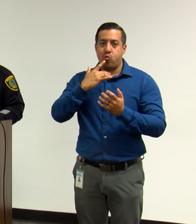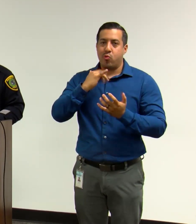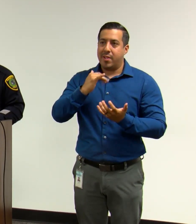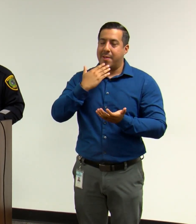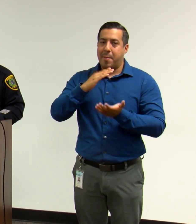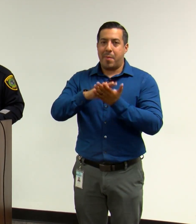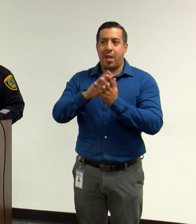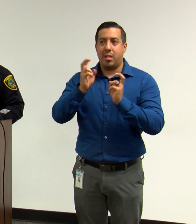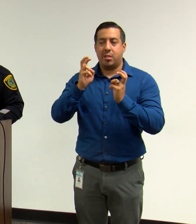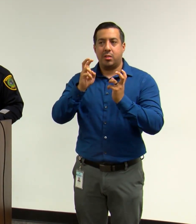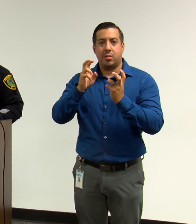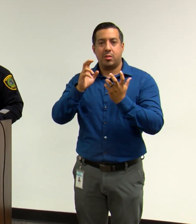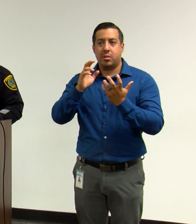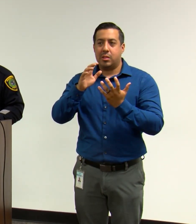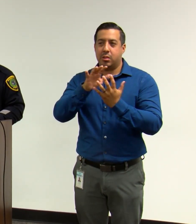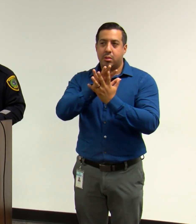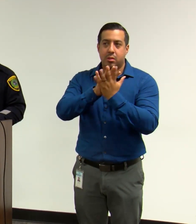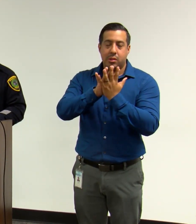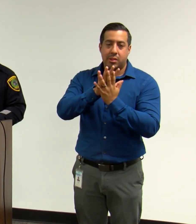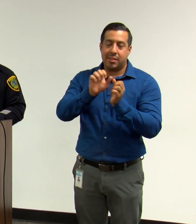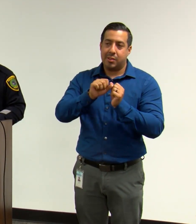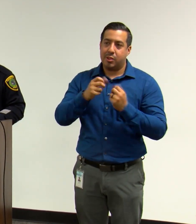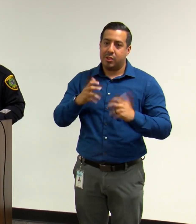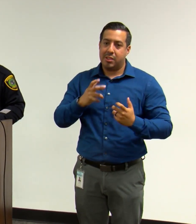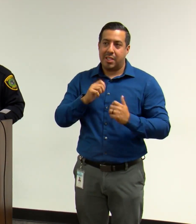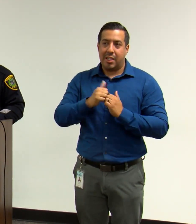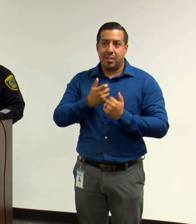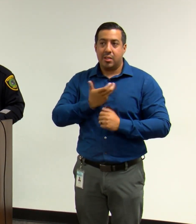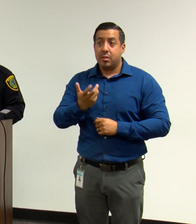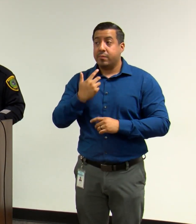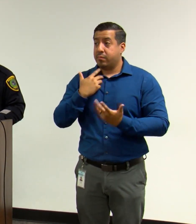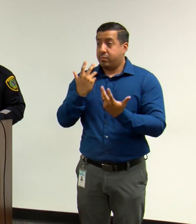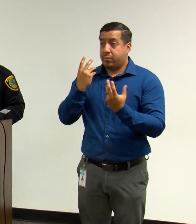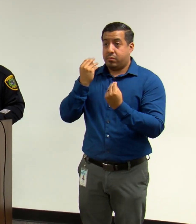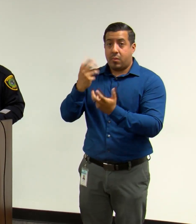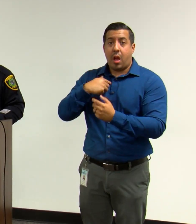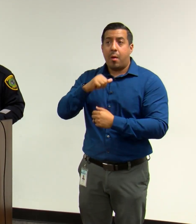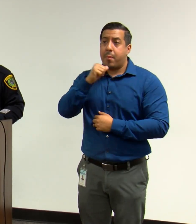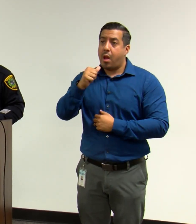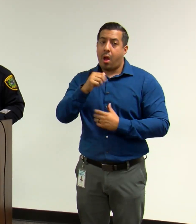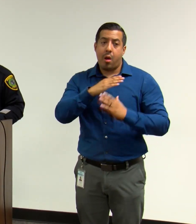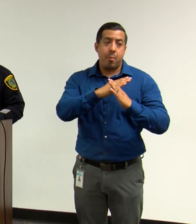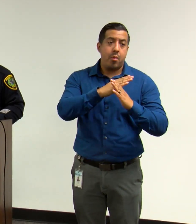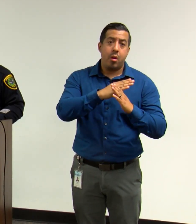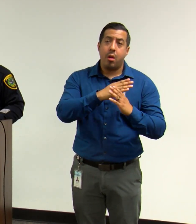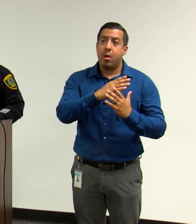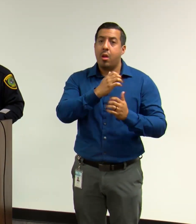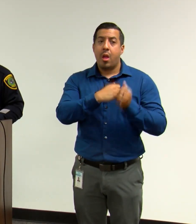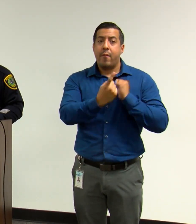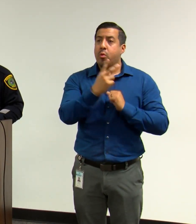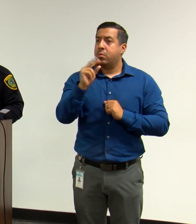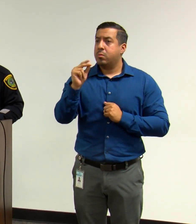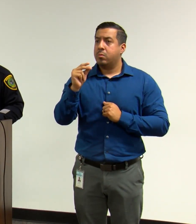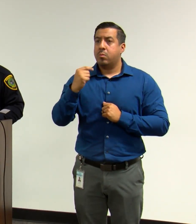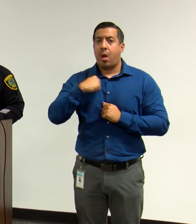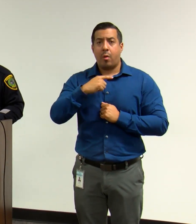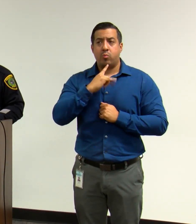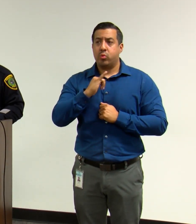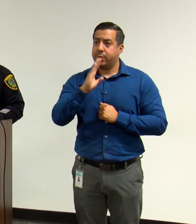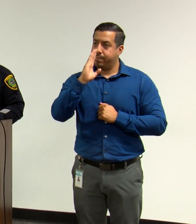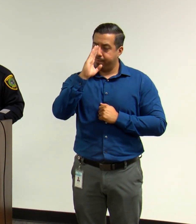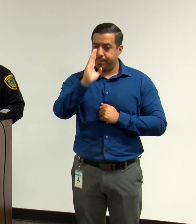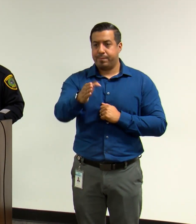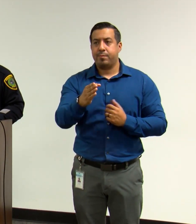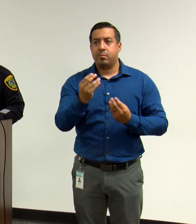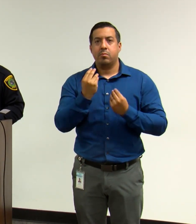You call it as it is, man. I'm not here as a chief to take up for anybody. I'm a straight shooter. And that's what people know me